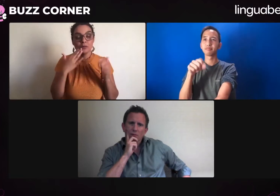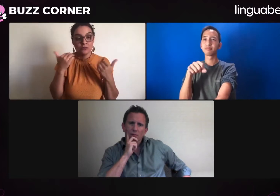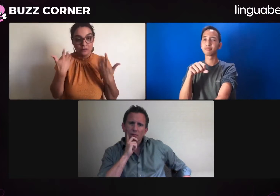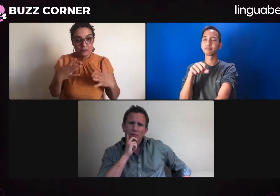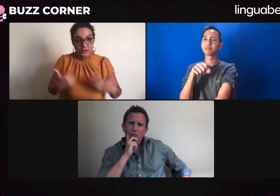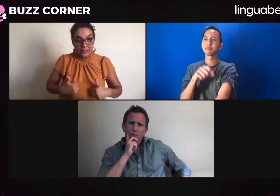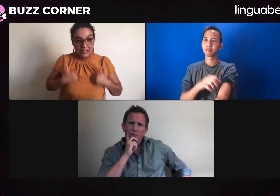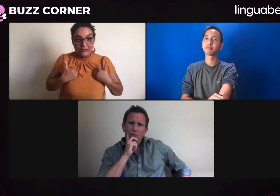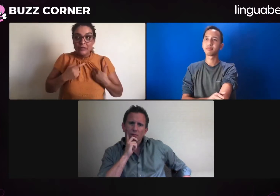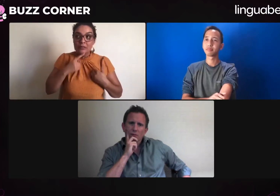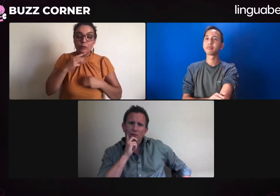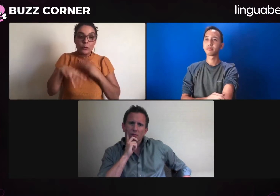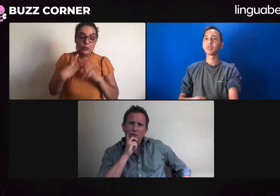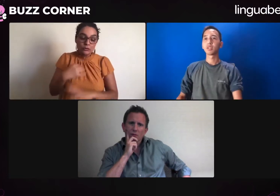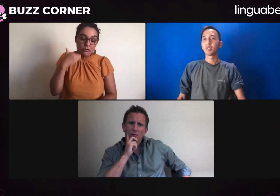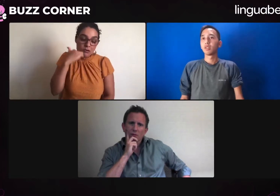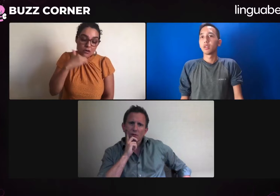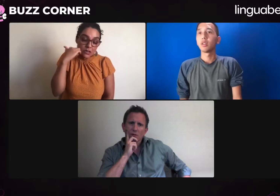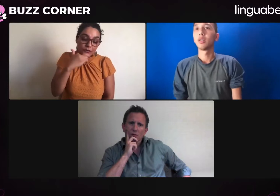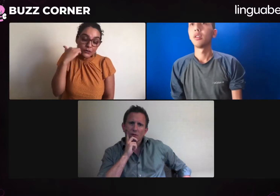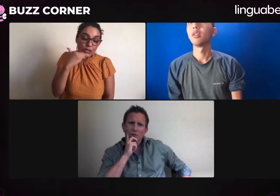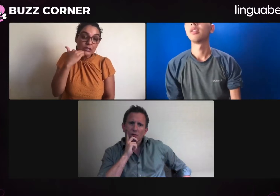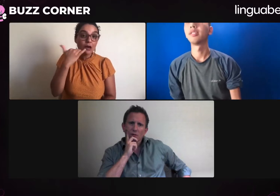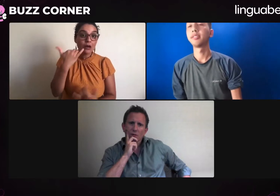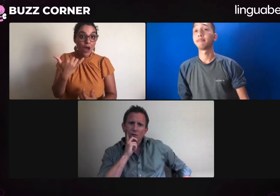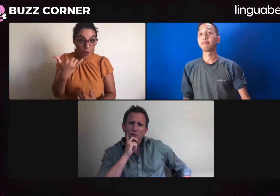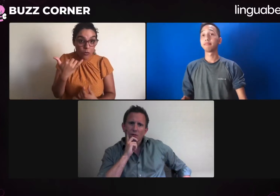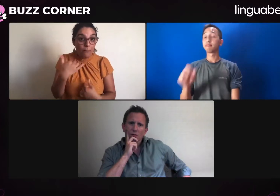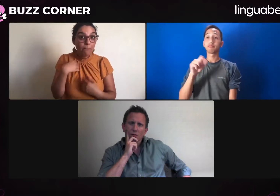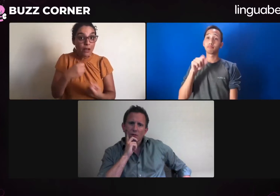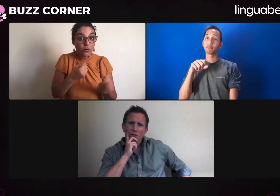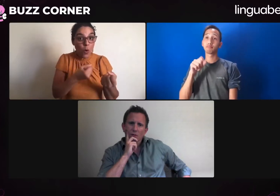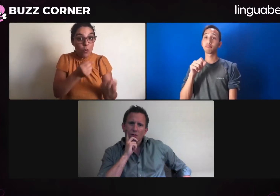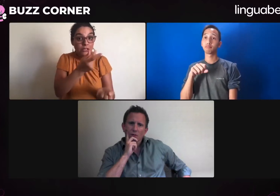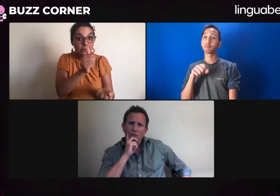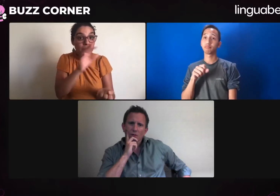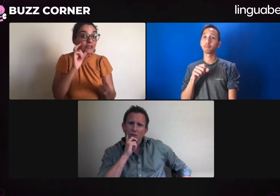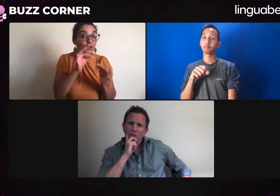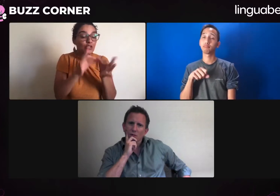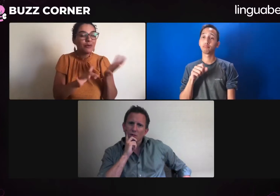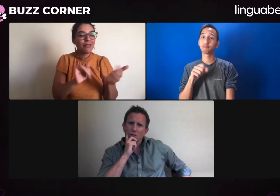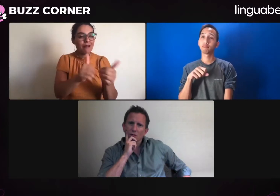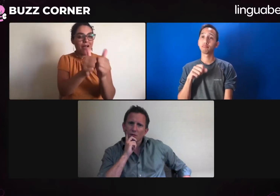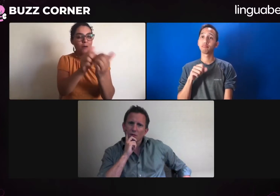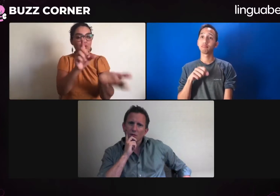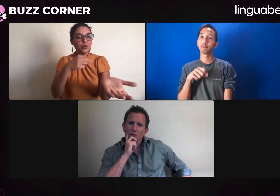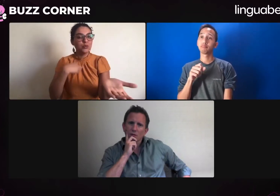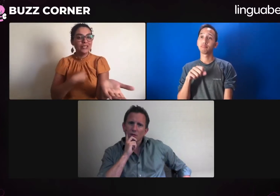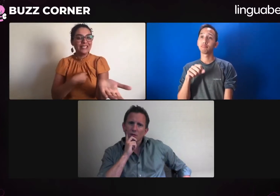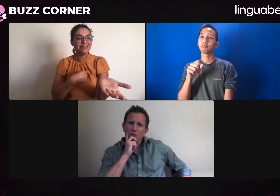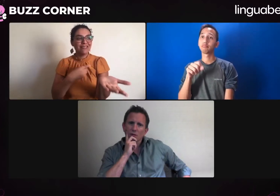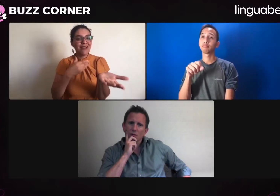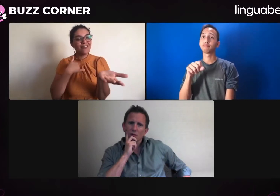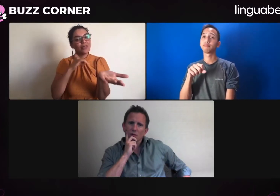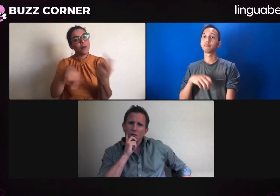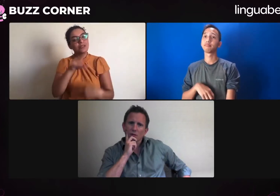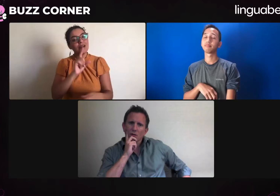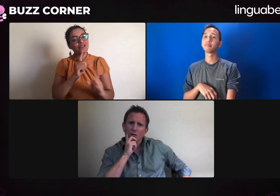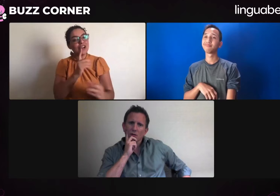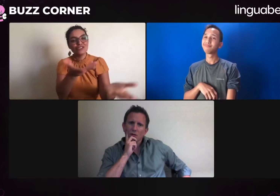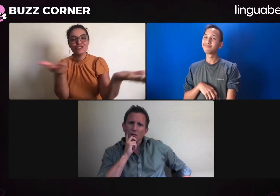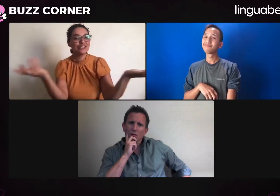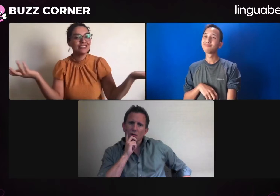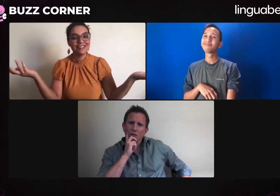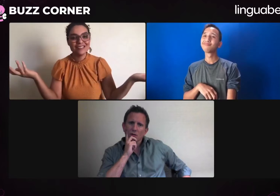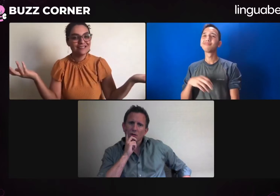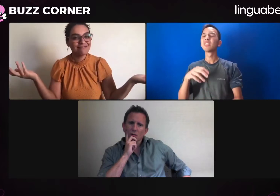have that type of space for the interpreter because we live in a hearing world. We confront this all the time, and now we have to hold